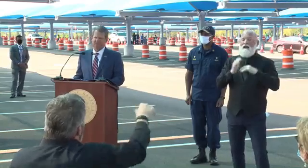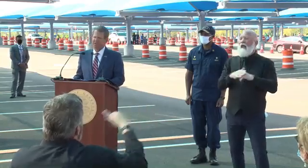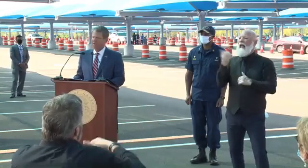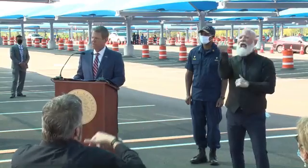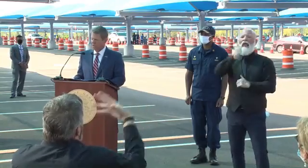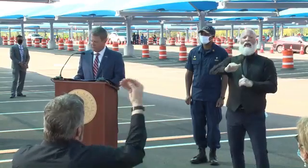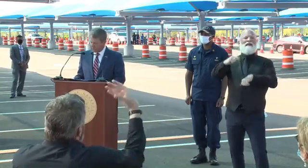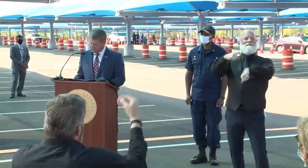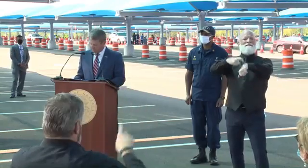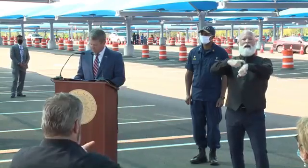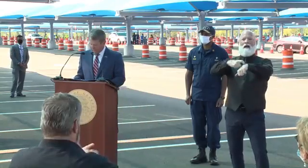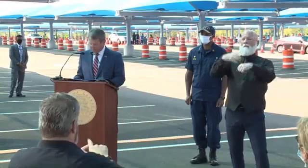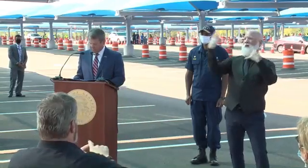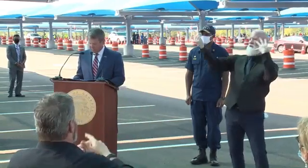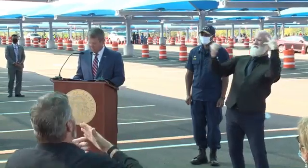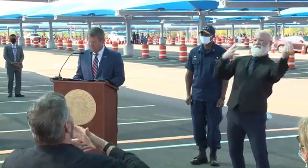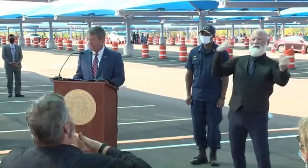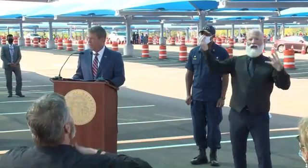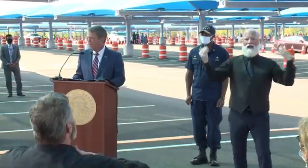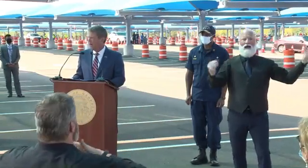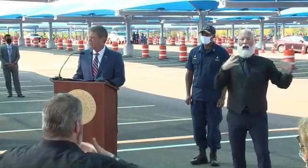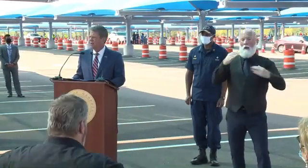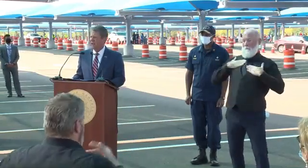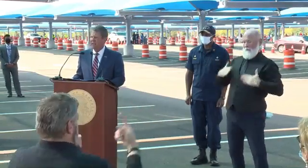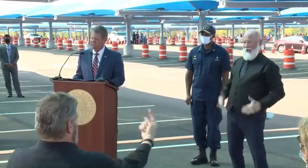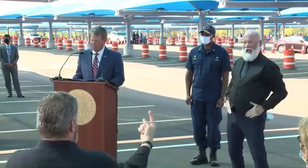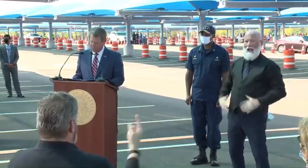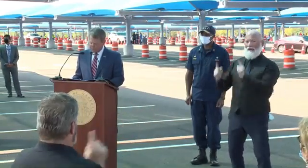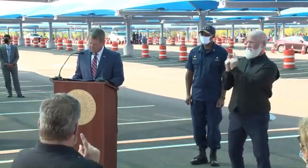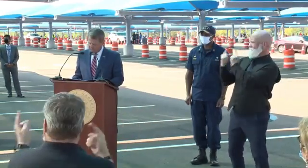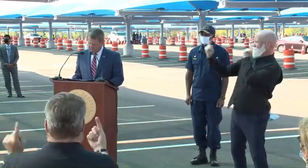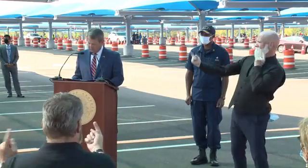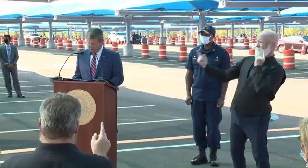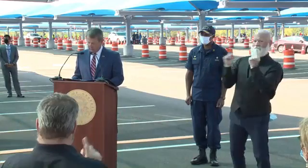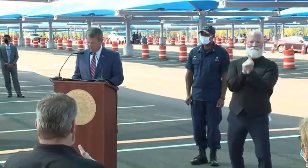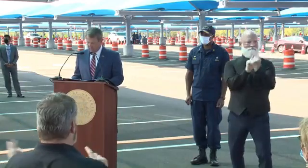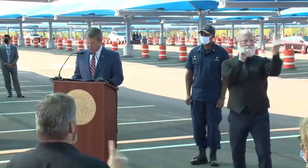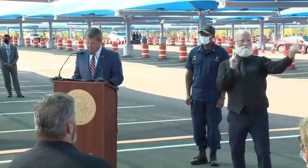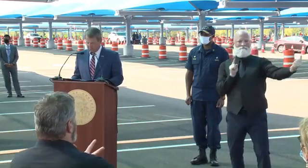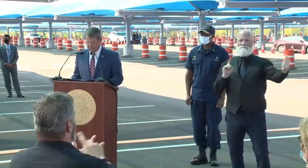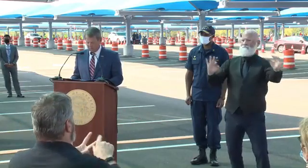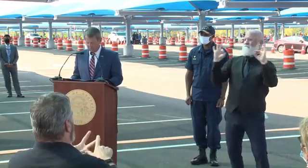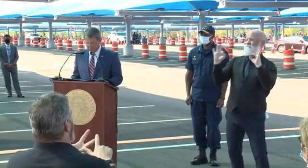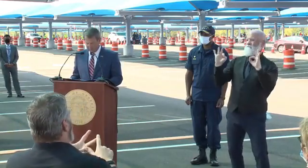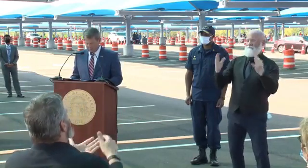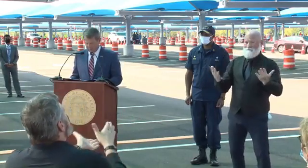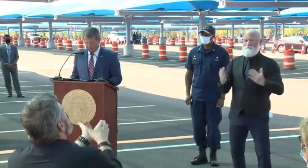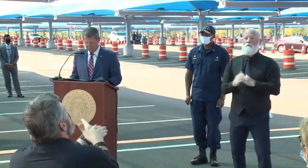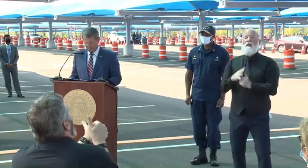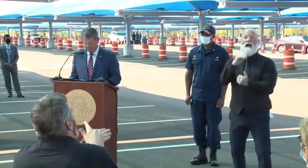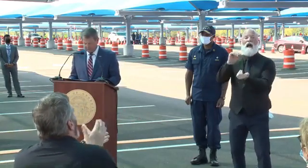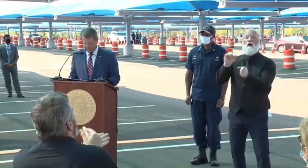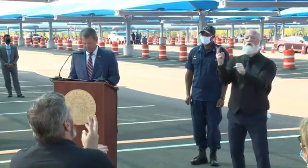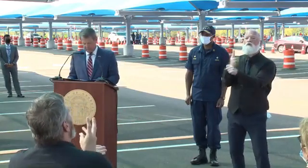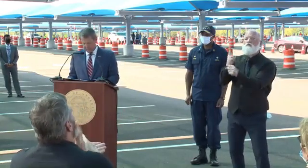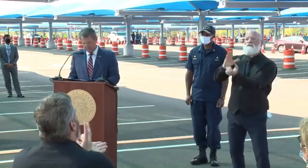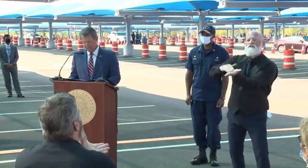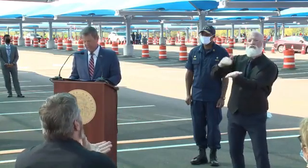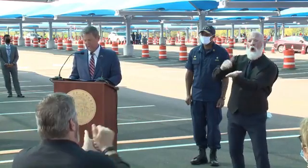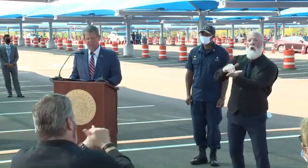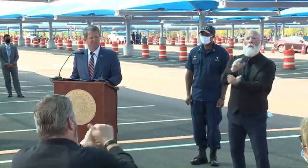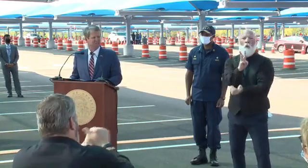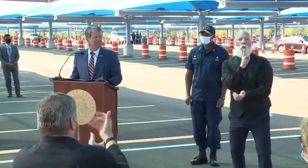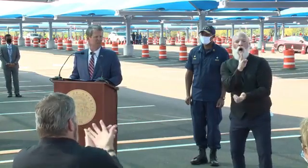Socially distance yourself whenever possible. Wash your hands frequently with soap and water for at least 20